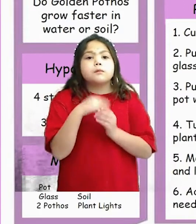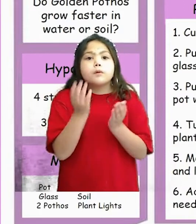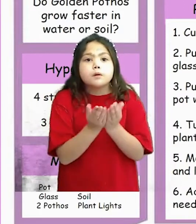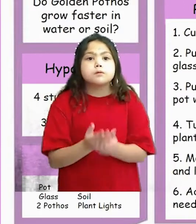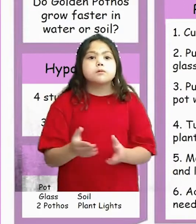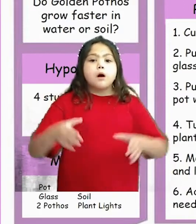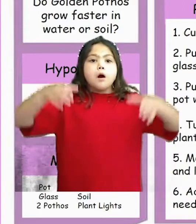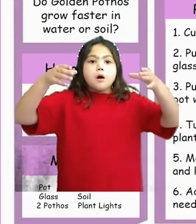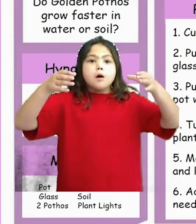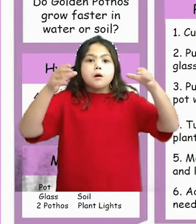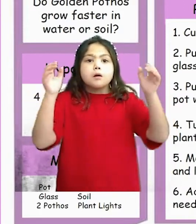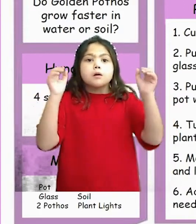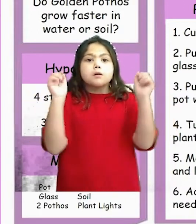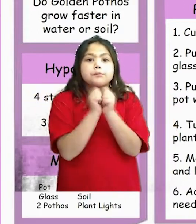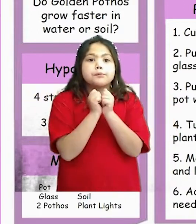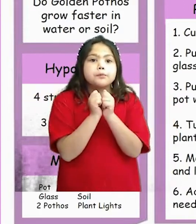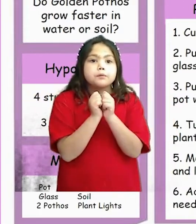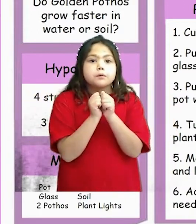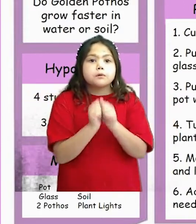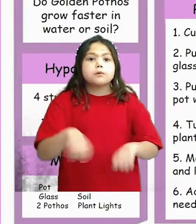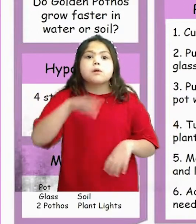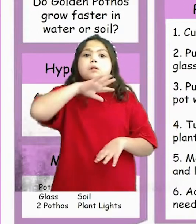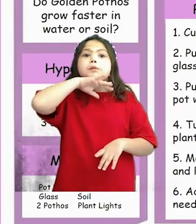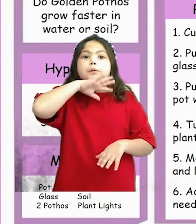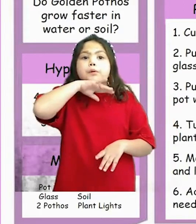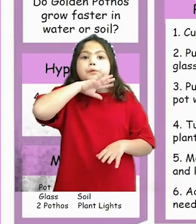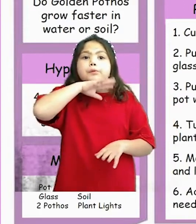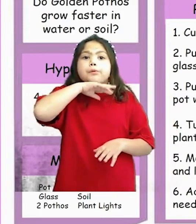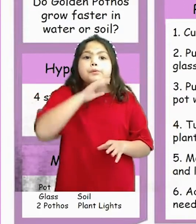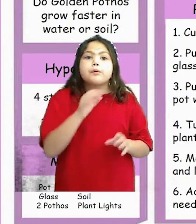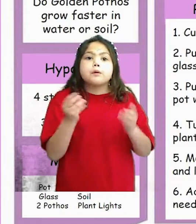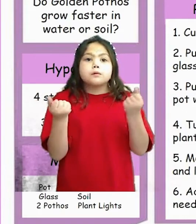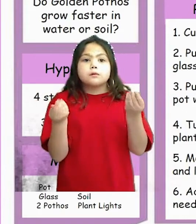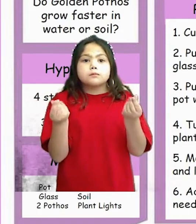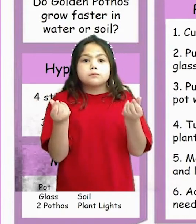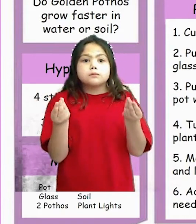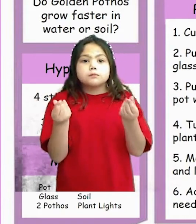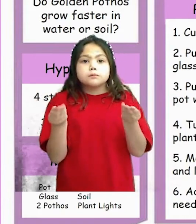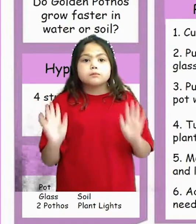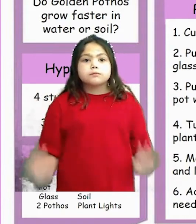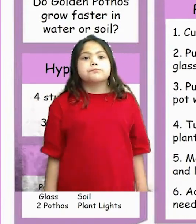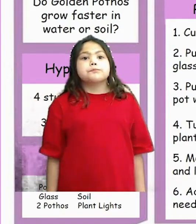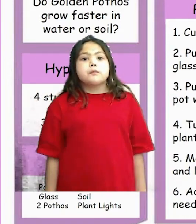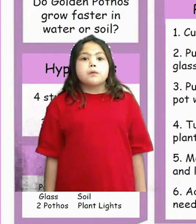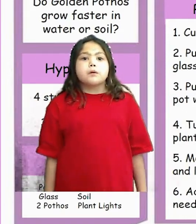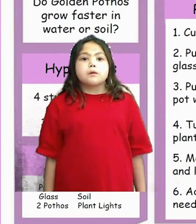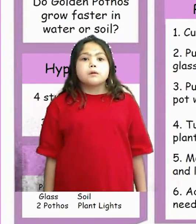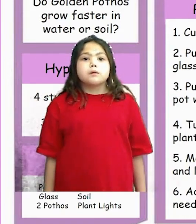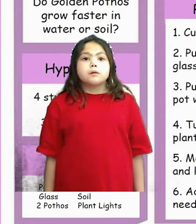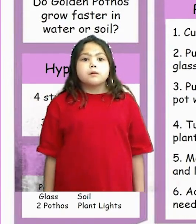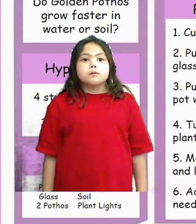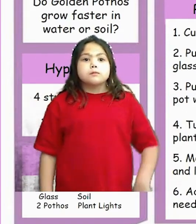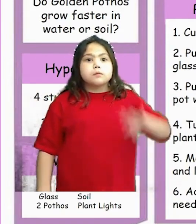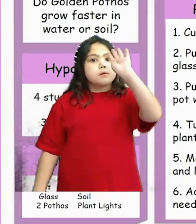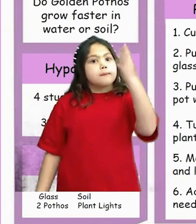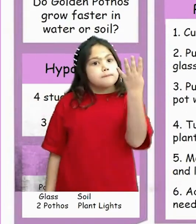Third, we put the other pothos in a pot with soil.